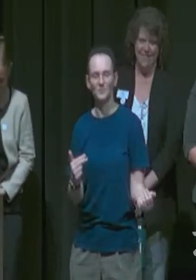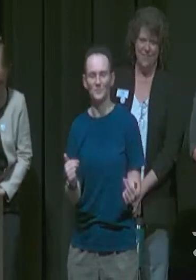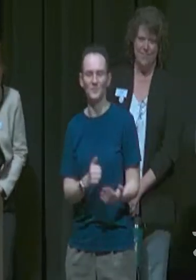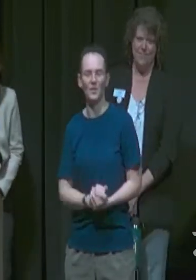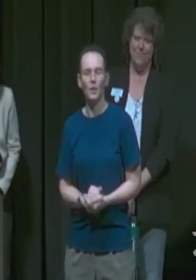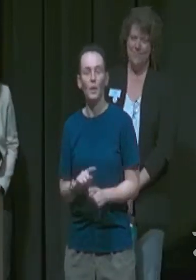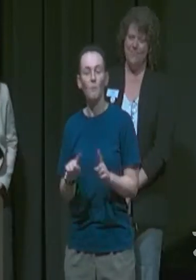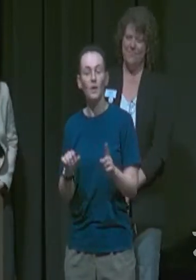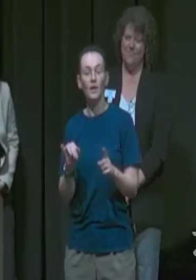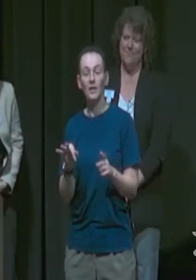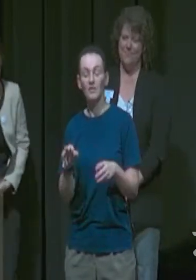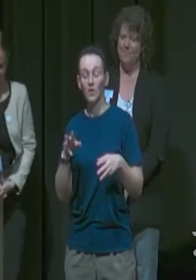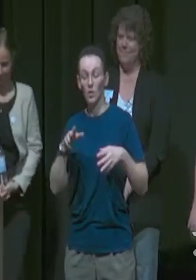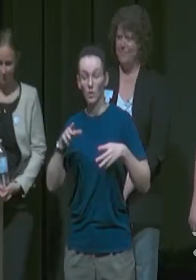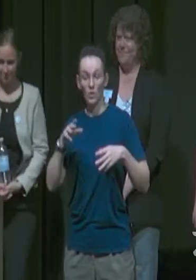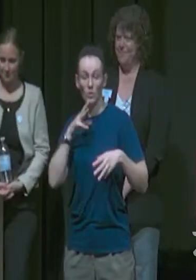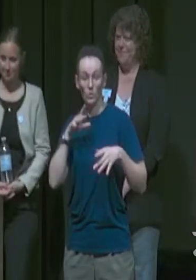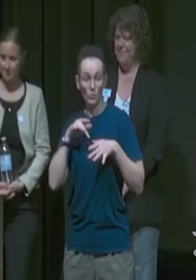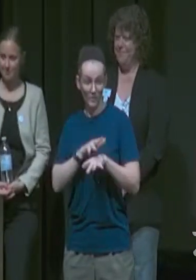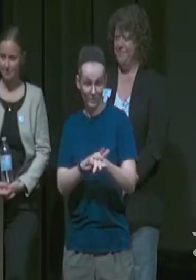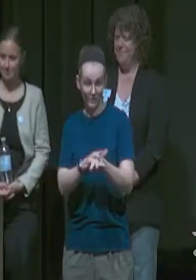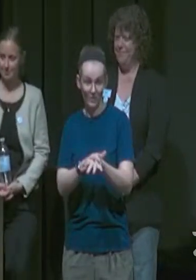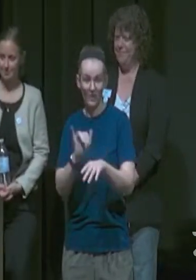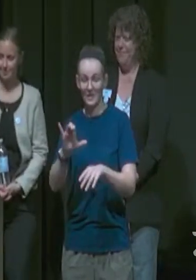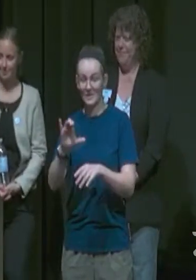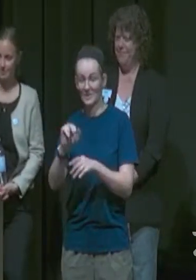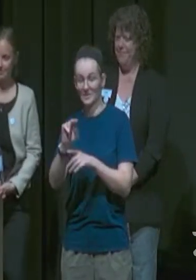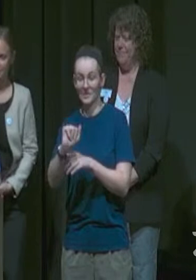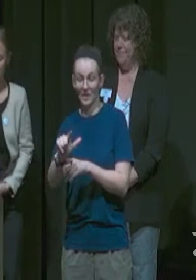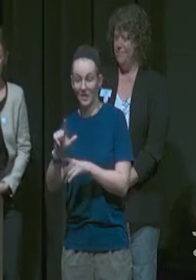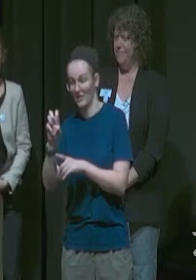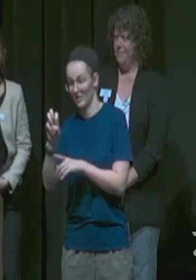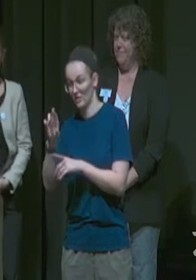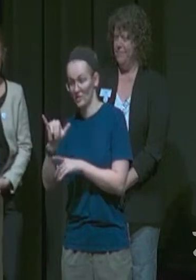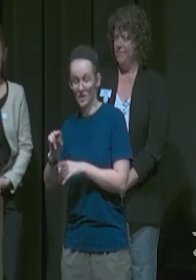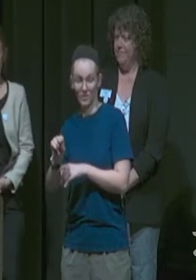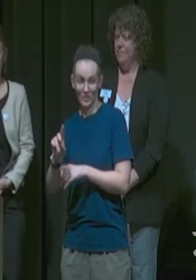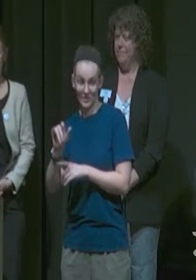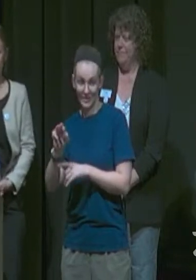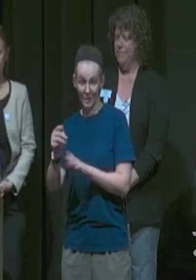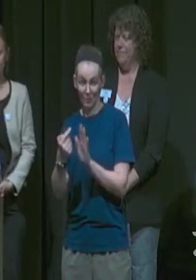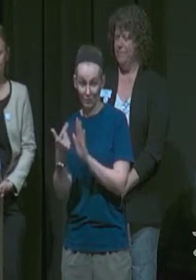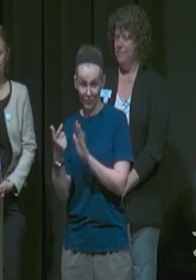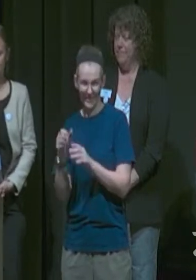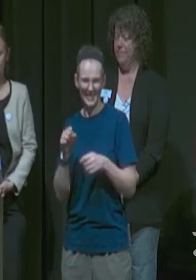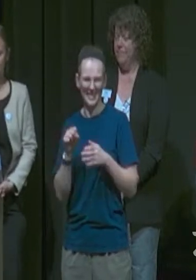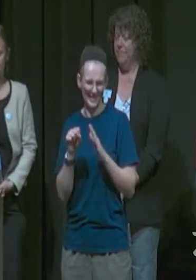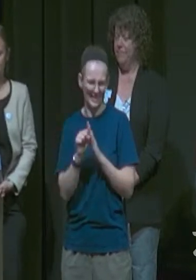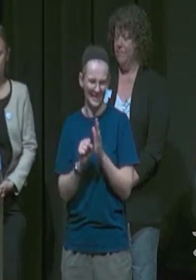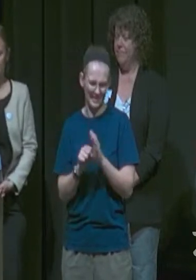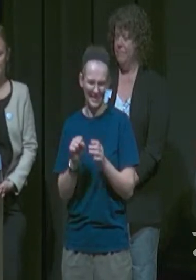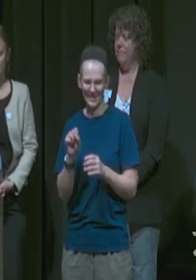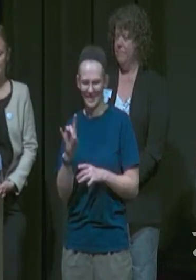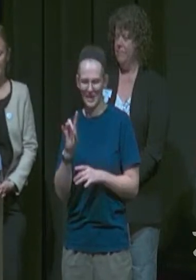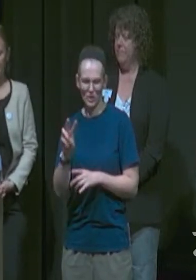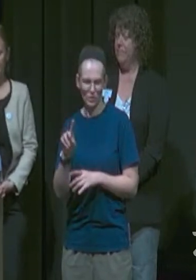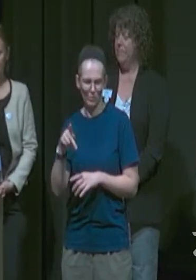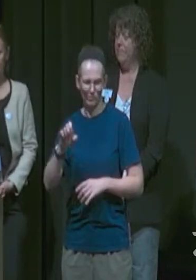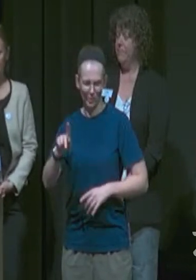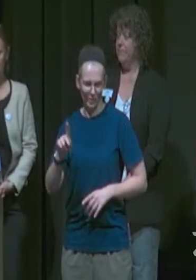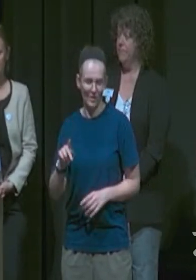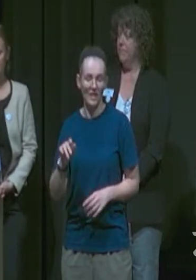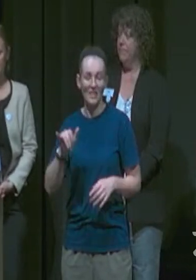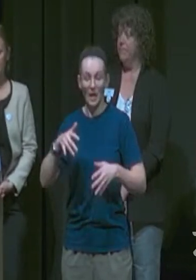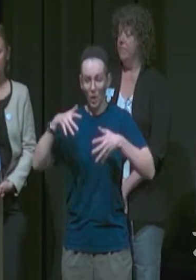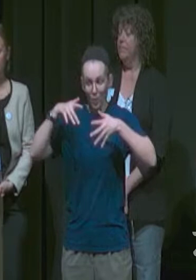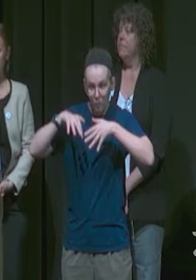if you go to where we took the canal diversion dam out under State Route 82 in the National Park, during heavy rainflows,